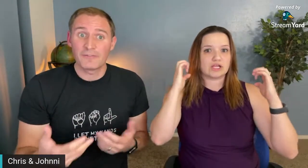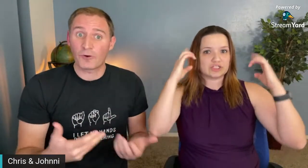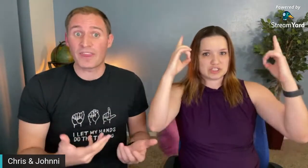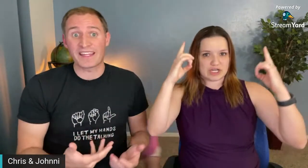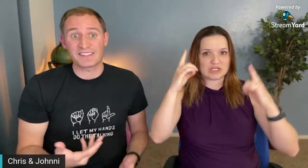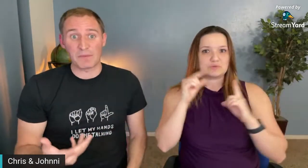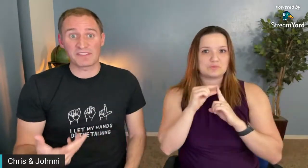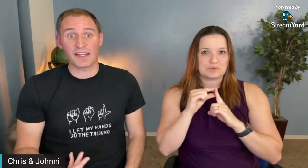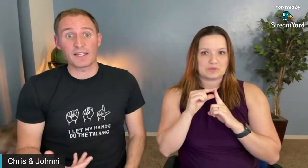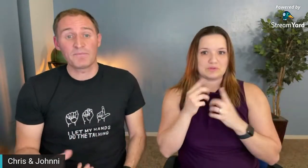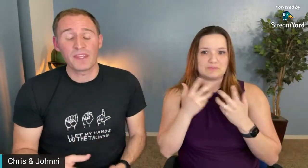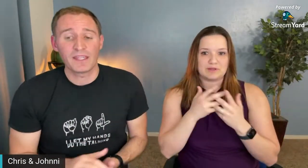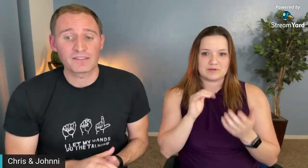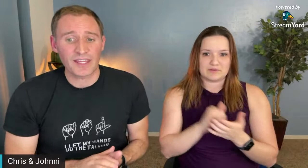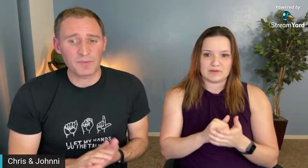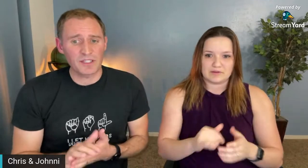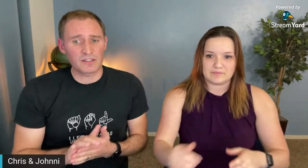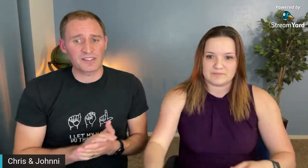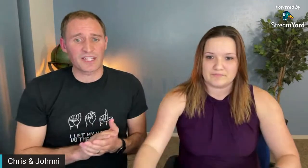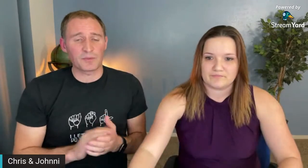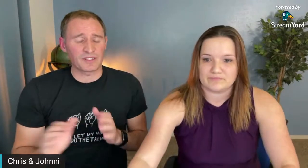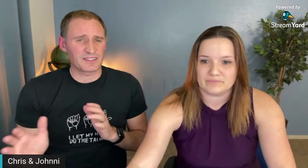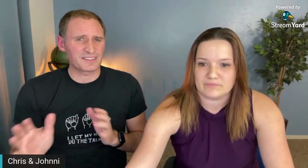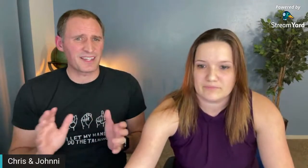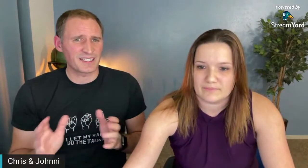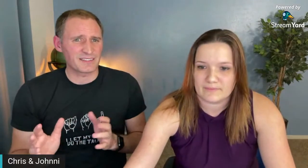for that same sign. And so that can be a good example to just kind of